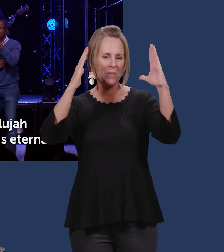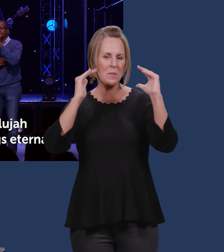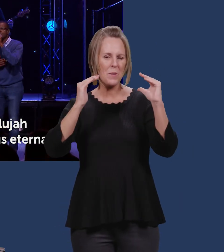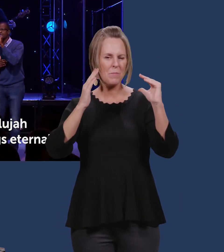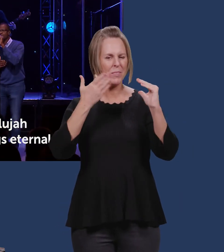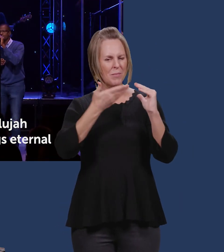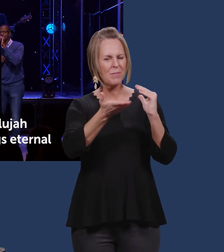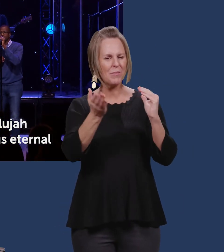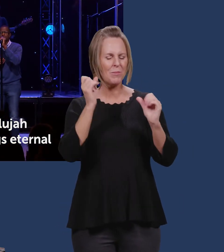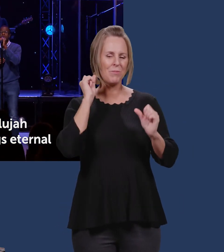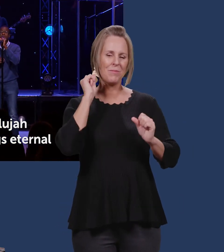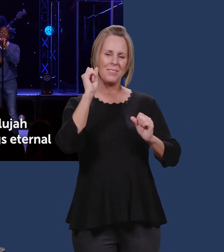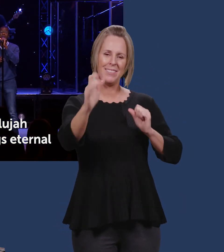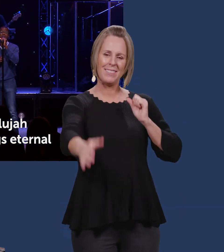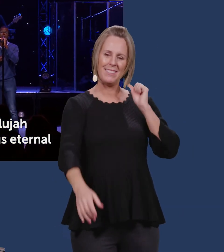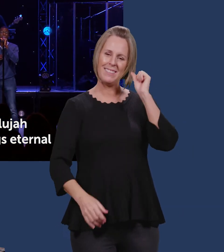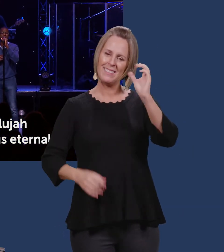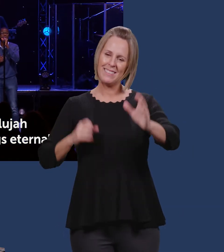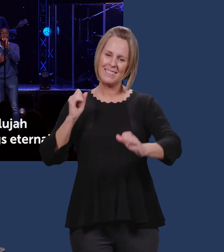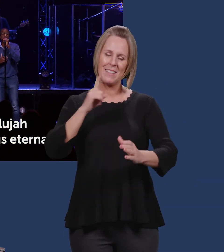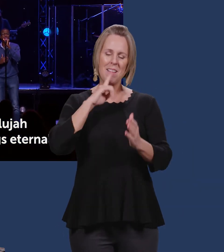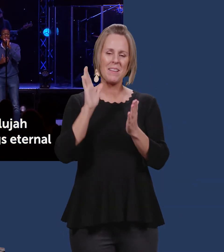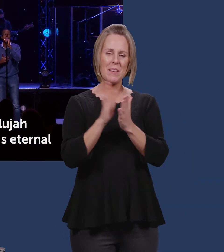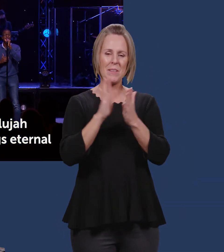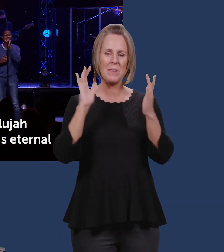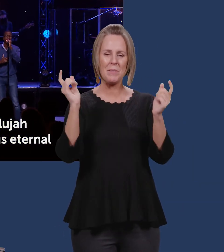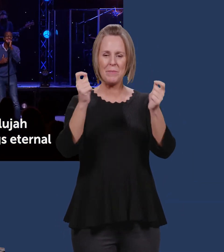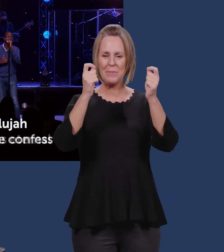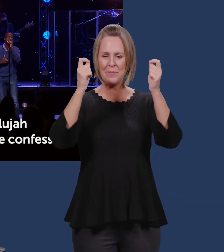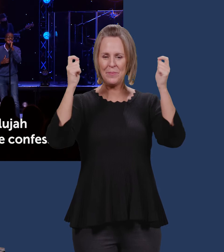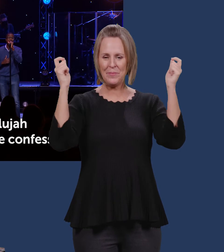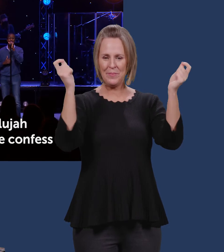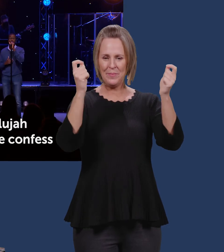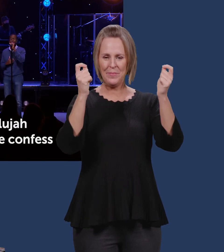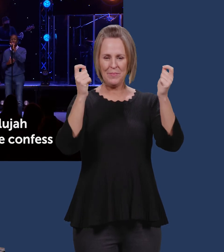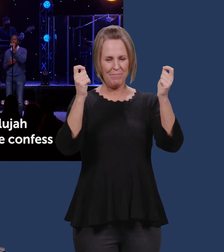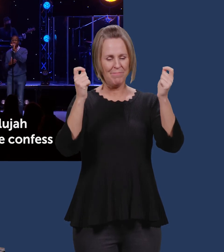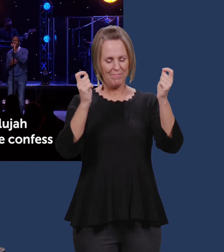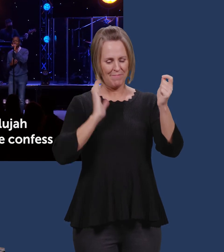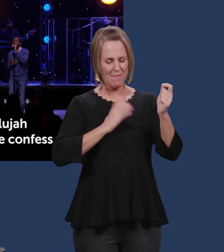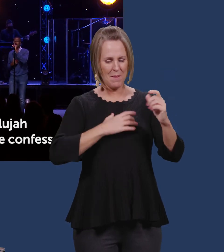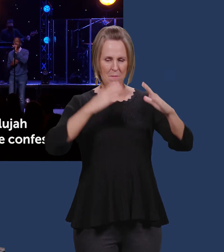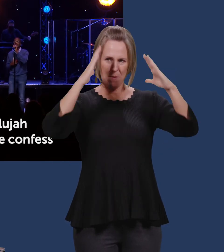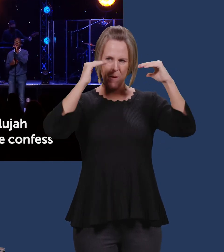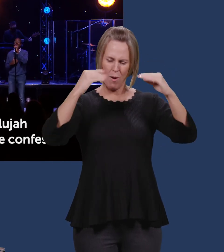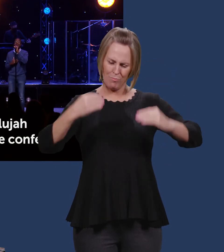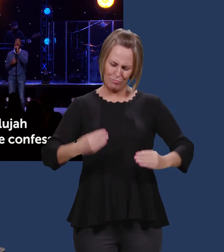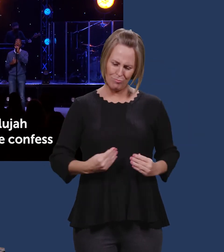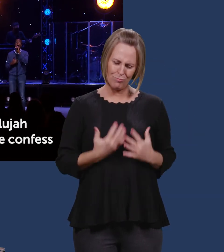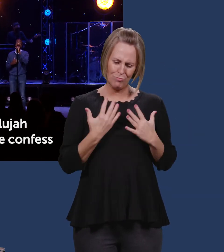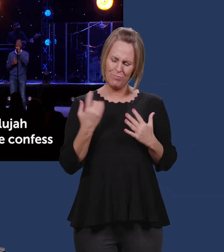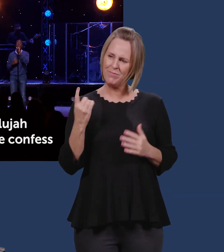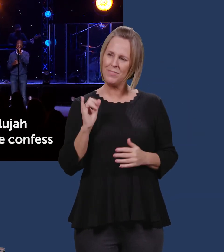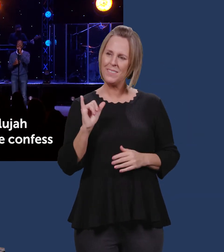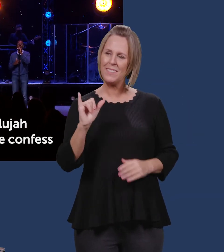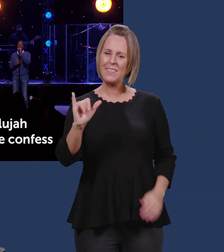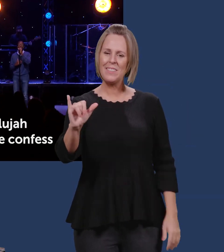hallelujah. Our hope springs eternal. Oh, say